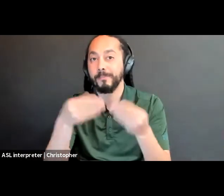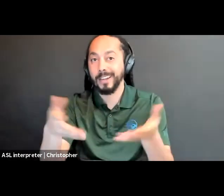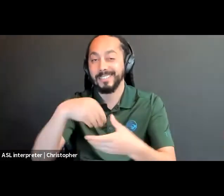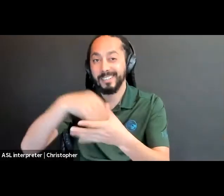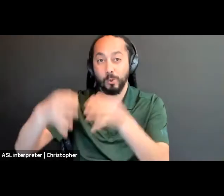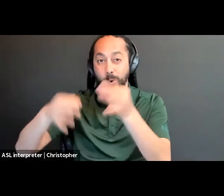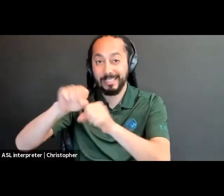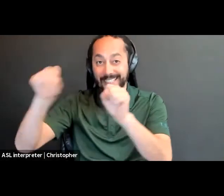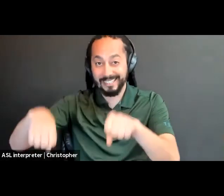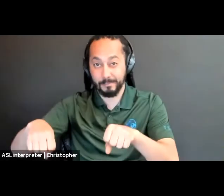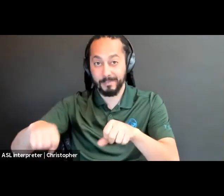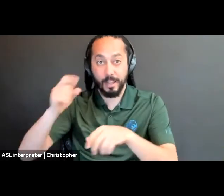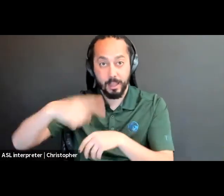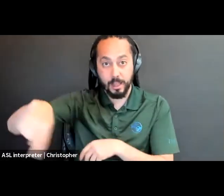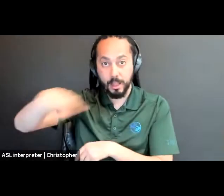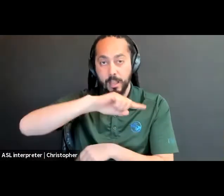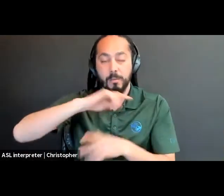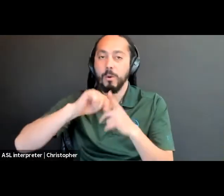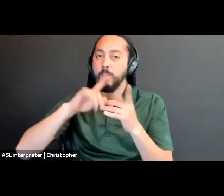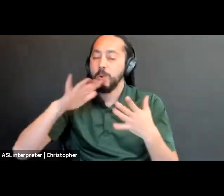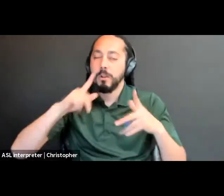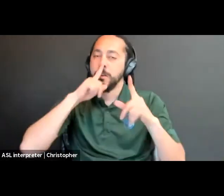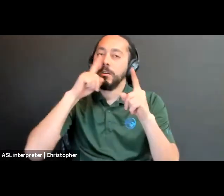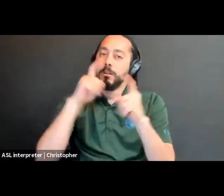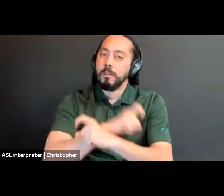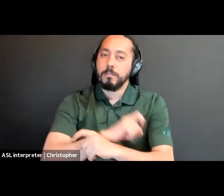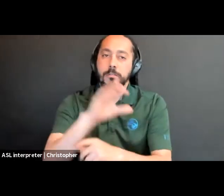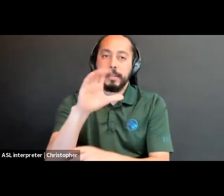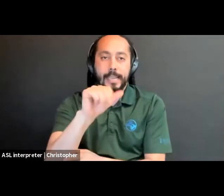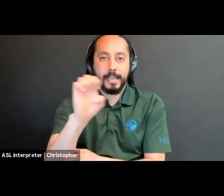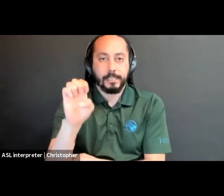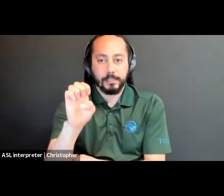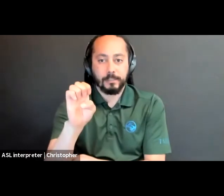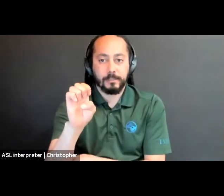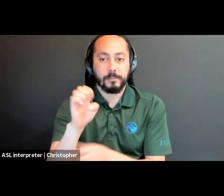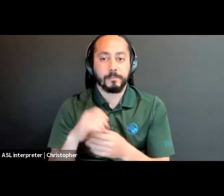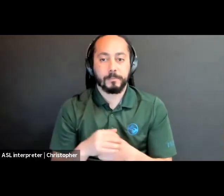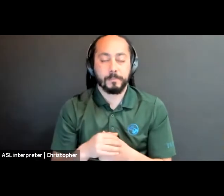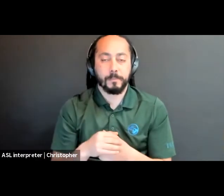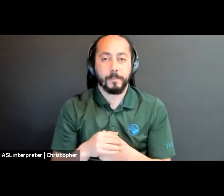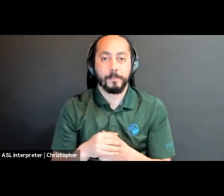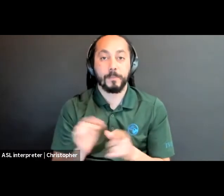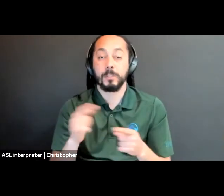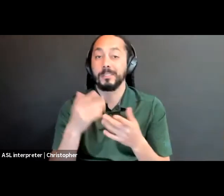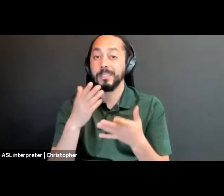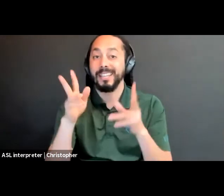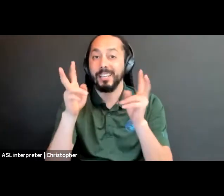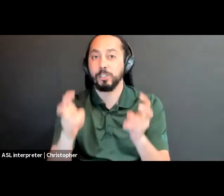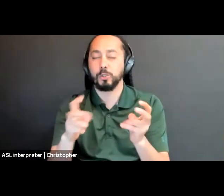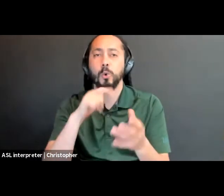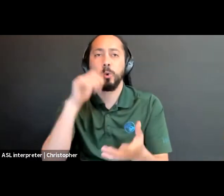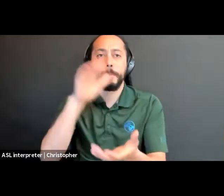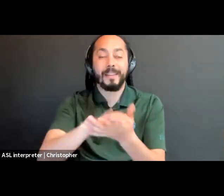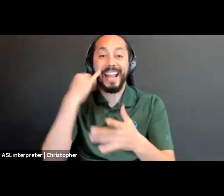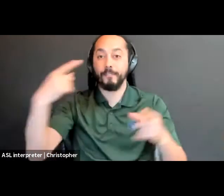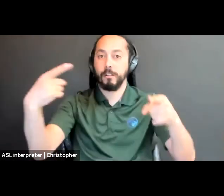with very complex cases. There's issues around who to believe when there's conflicting